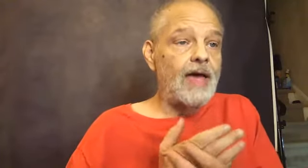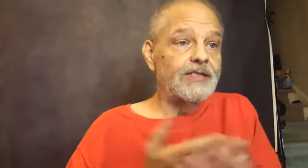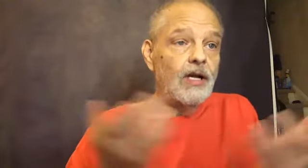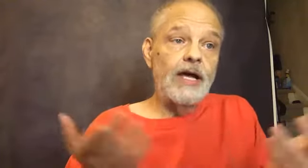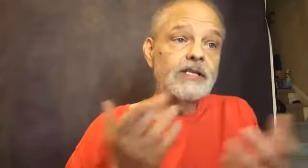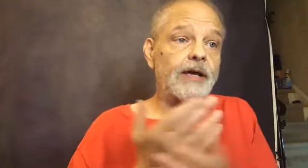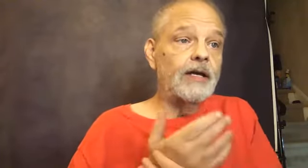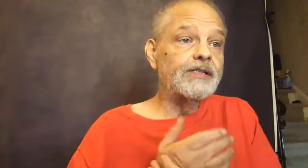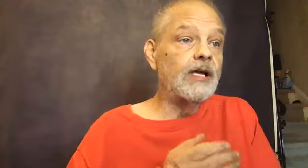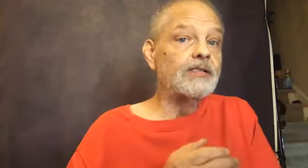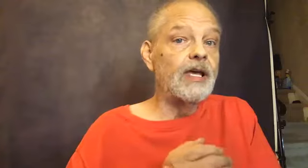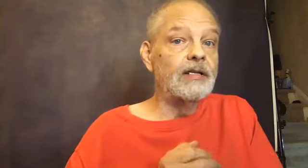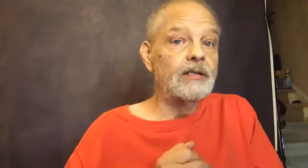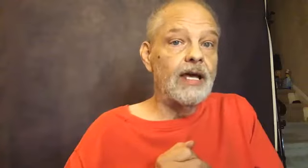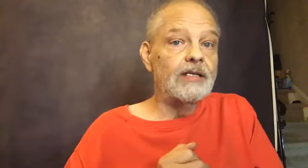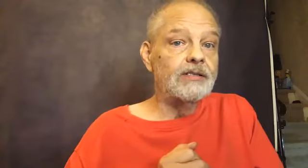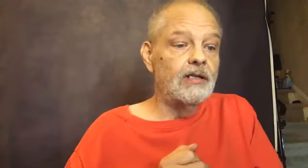ASL has iconic signs and has